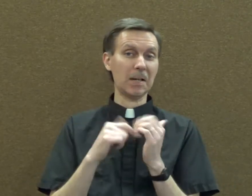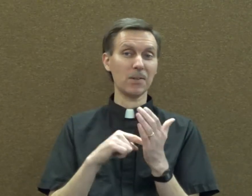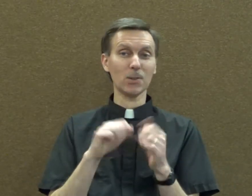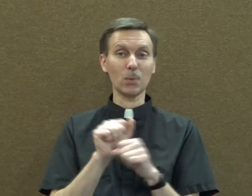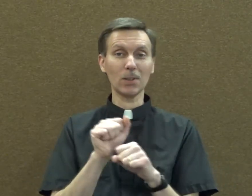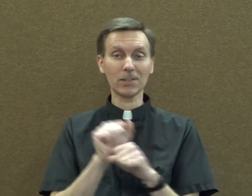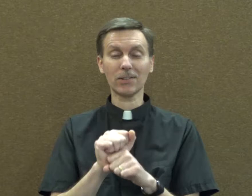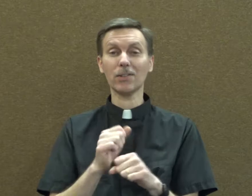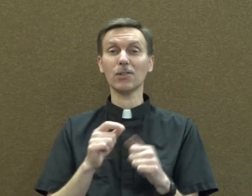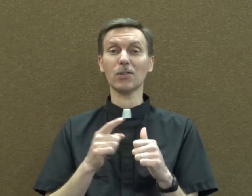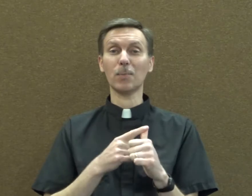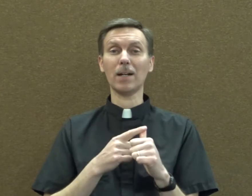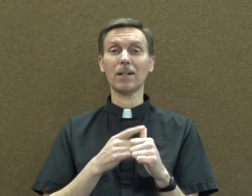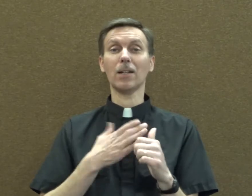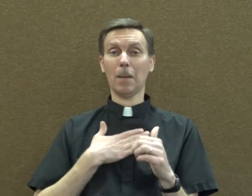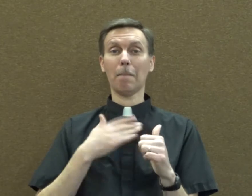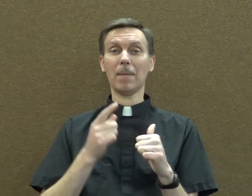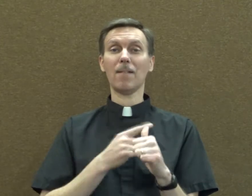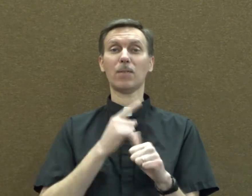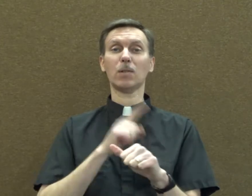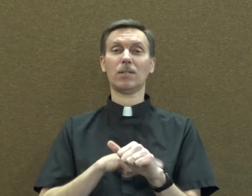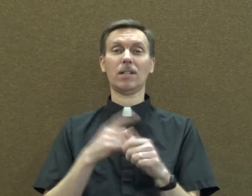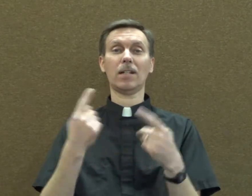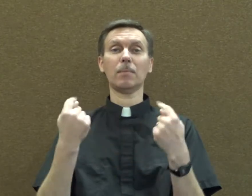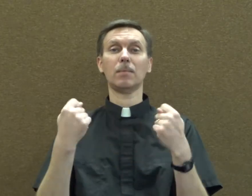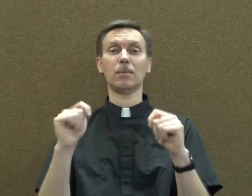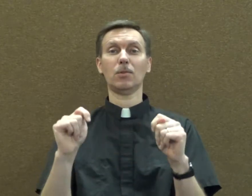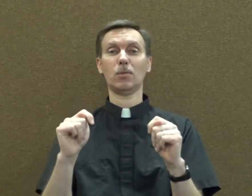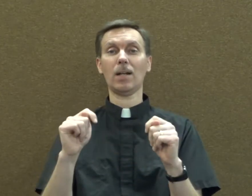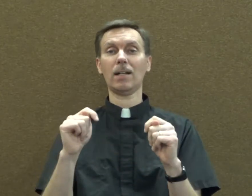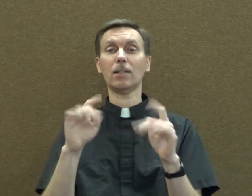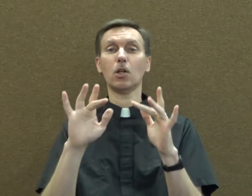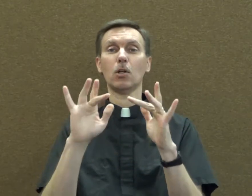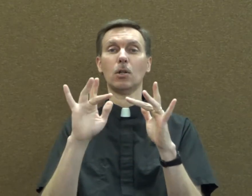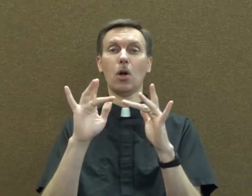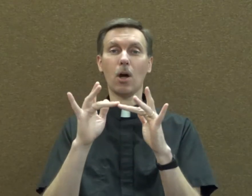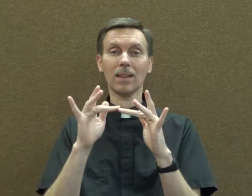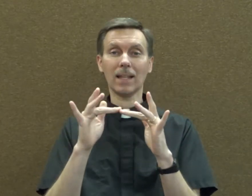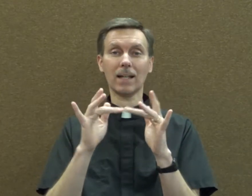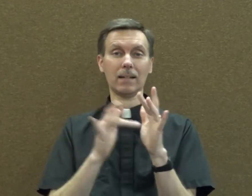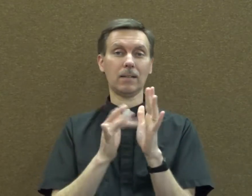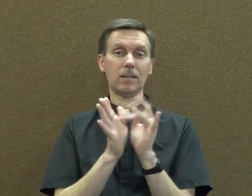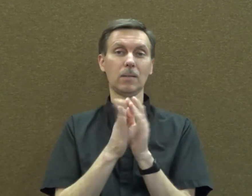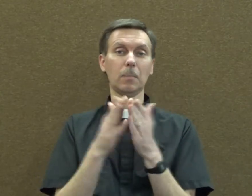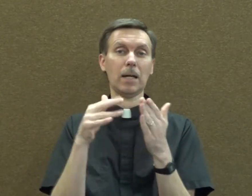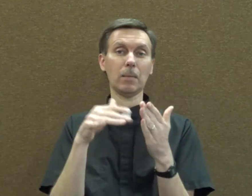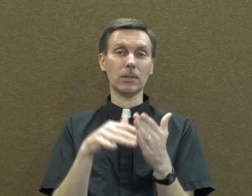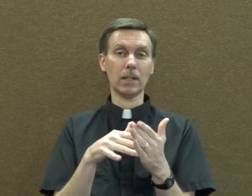this works. This is my first time trying online Bible study.